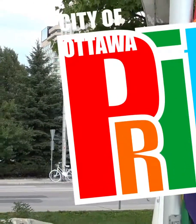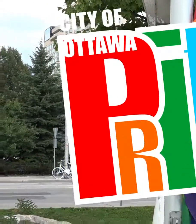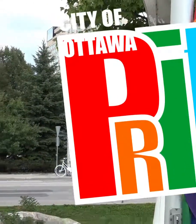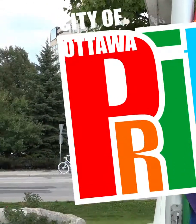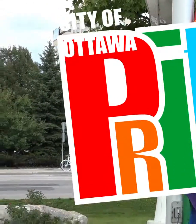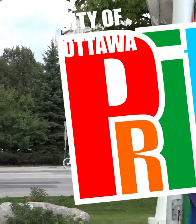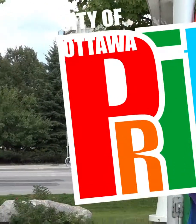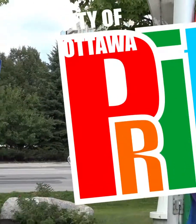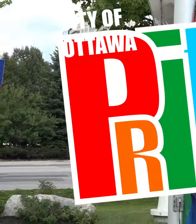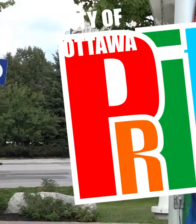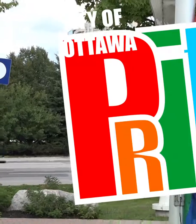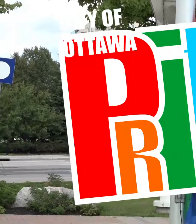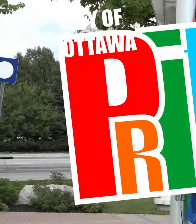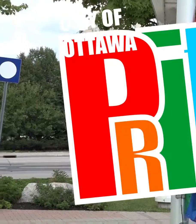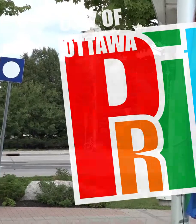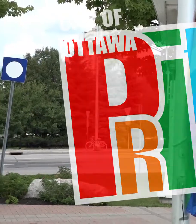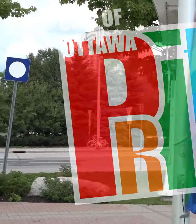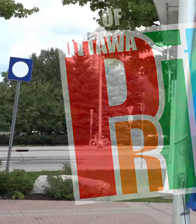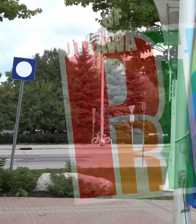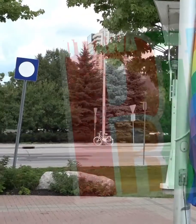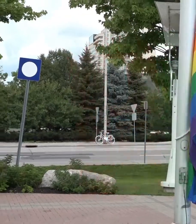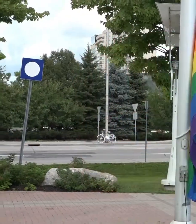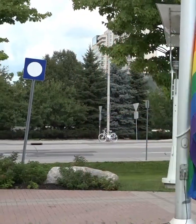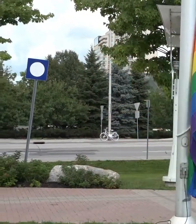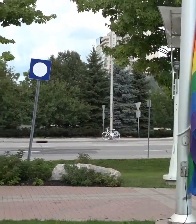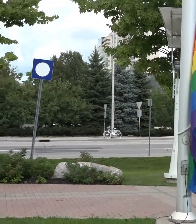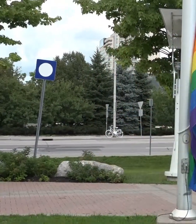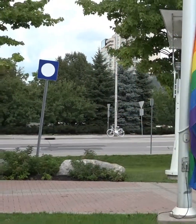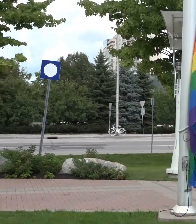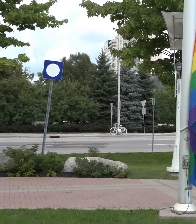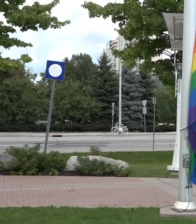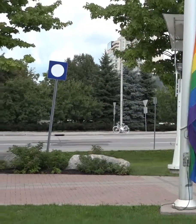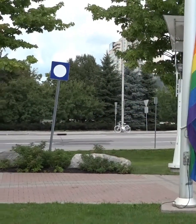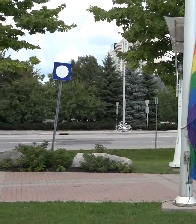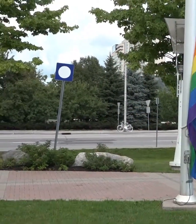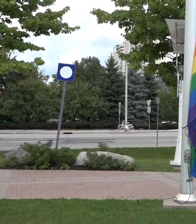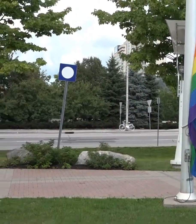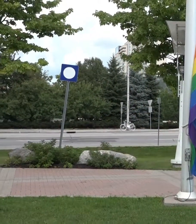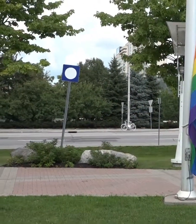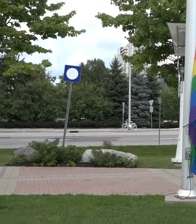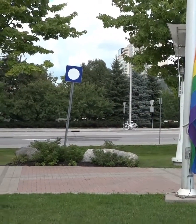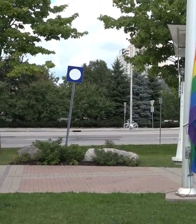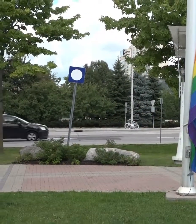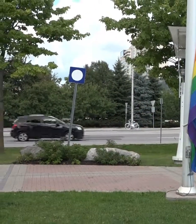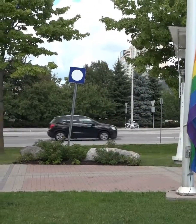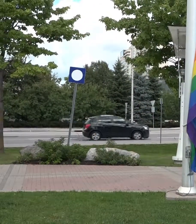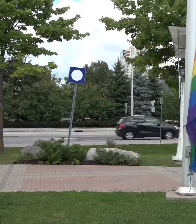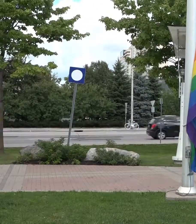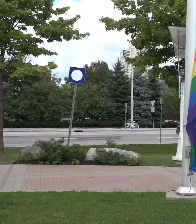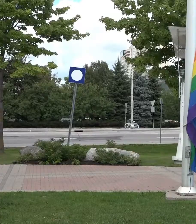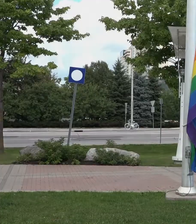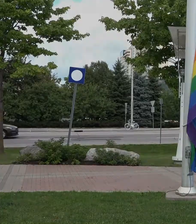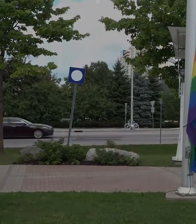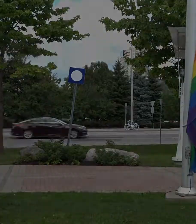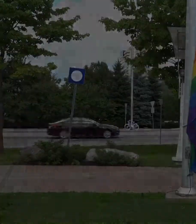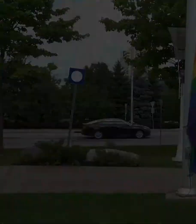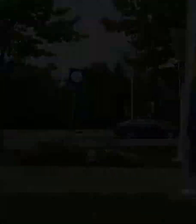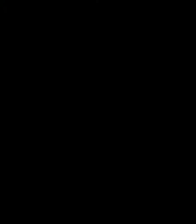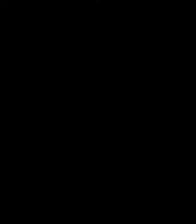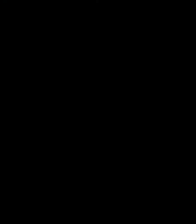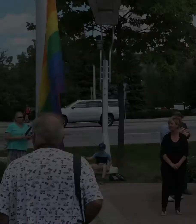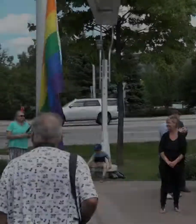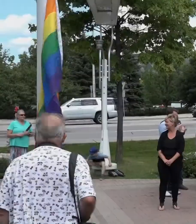spirits in the spotlight. We put the spotlight on individuals and organizations who every day do so much to make sure that we move forward towards an inclusive